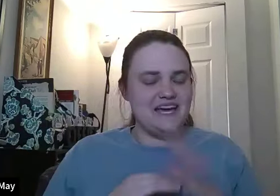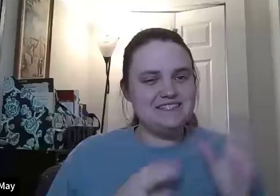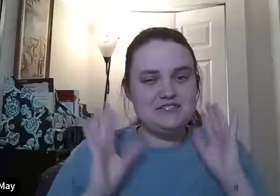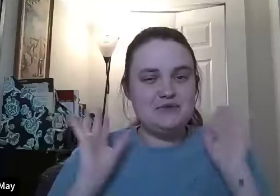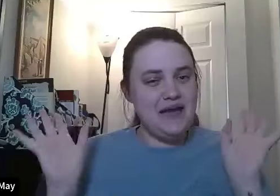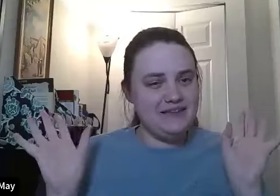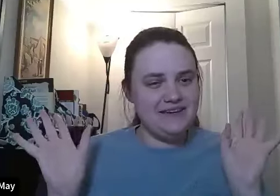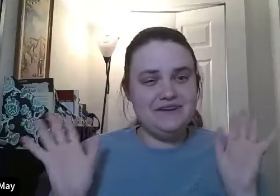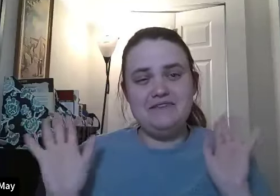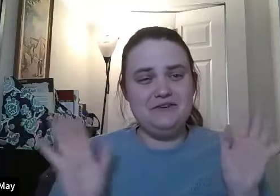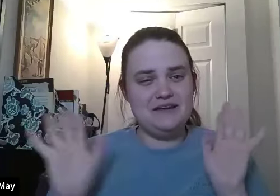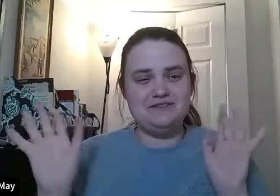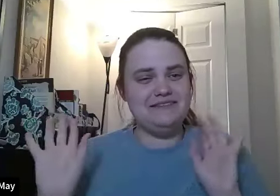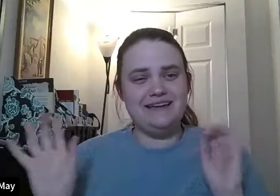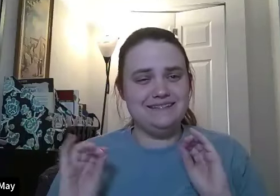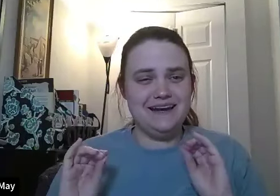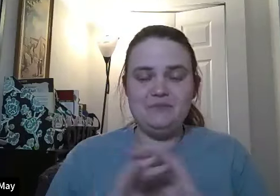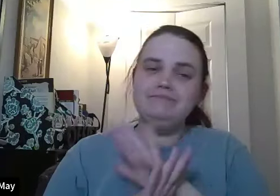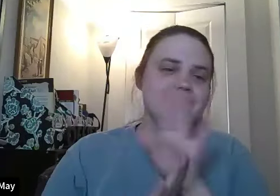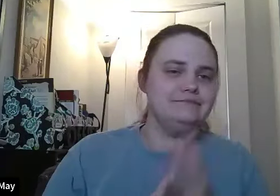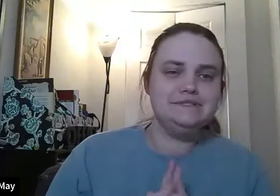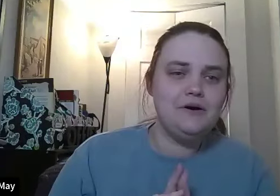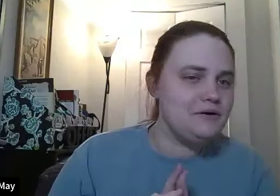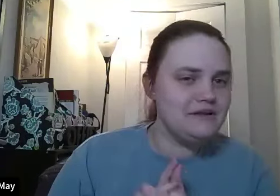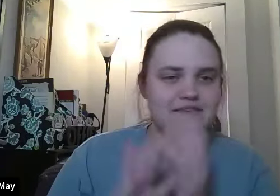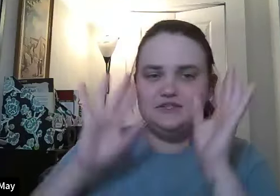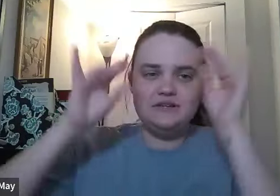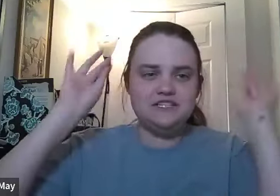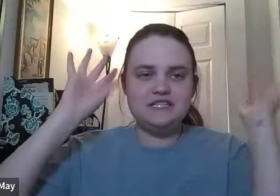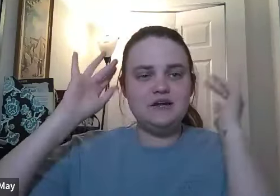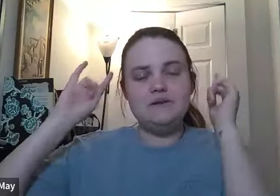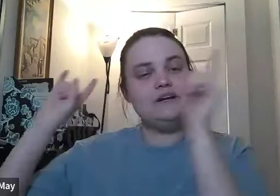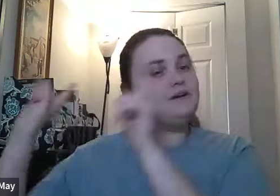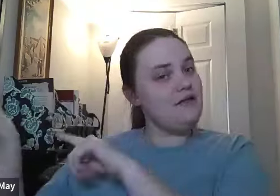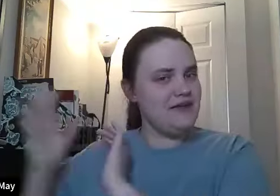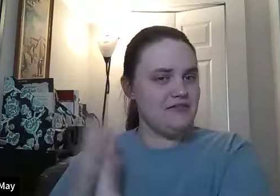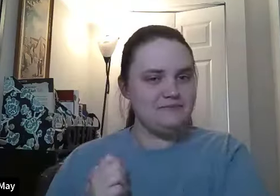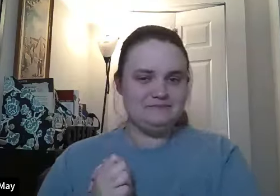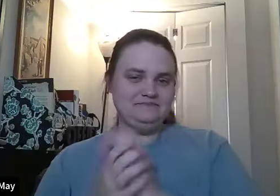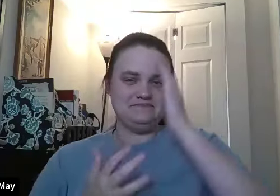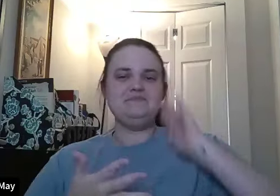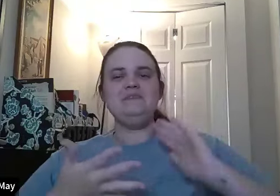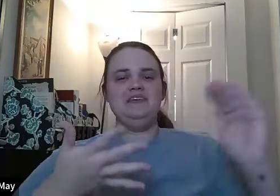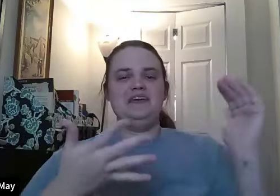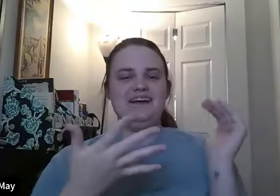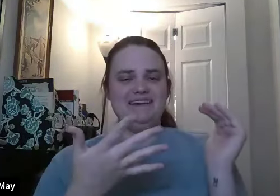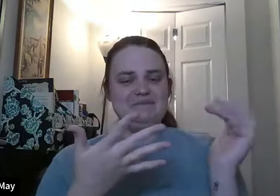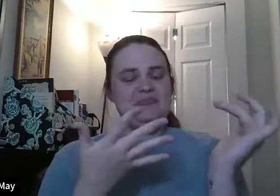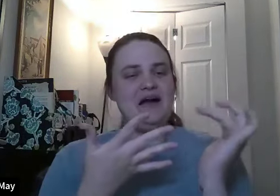That's just the way I think of it. If you guys are like, that does not help me, totally just let it go in one ear, out the other. All right. Our